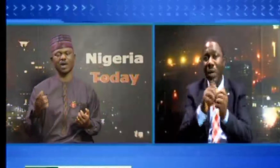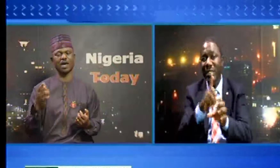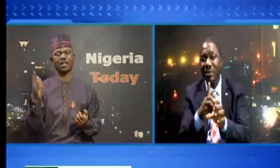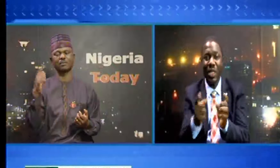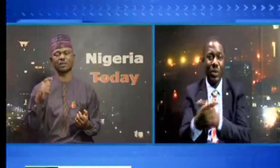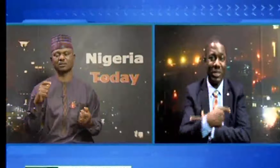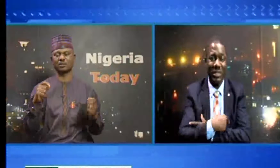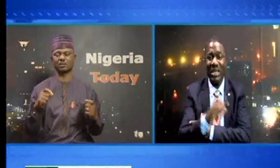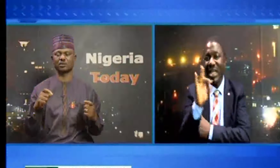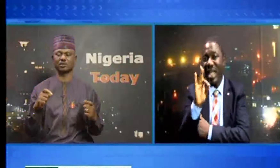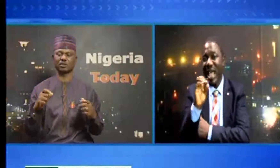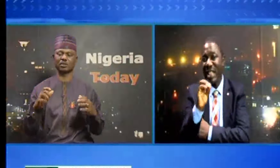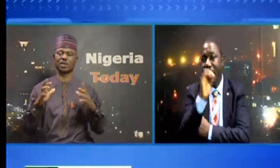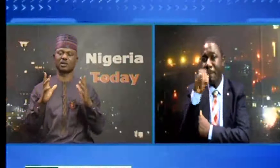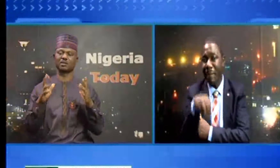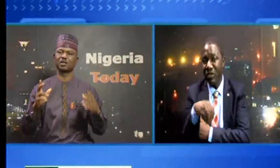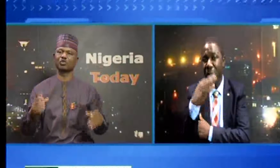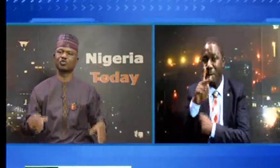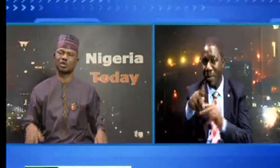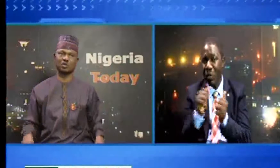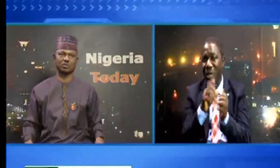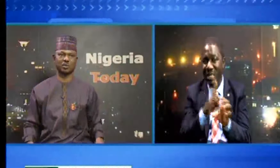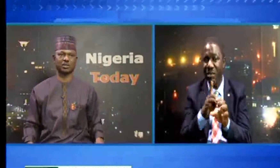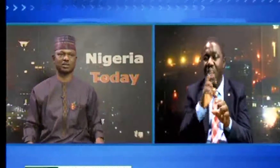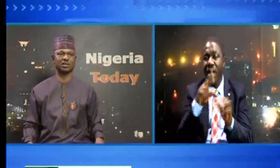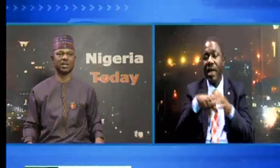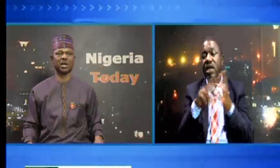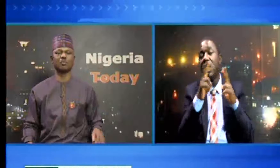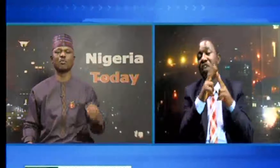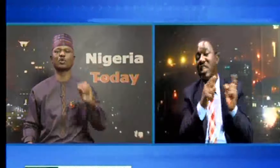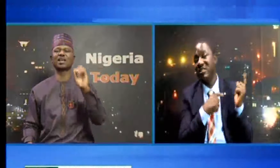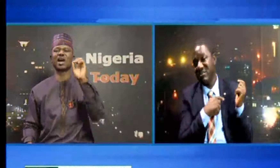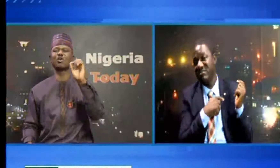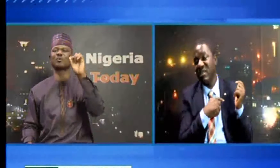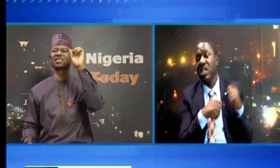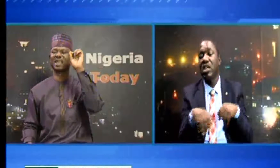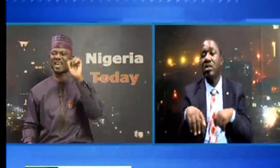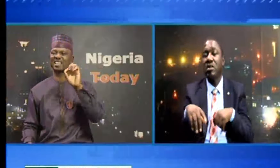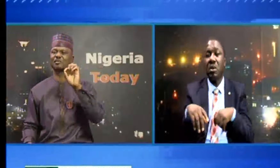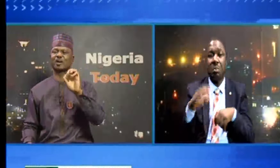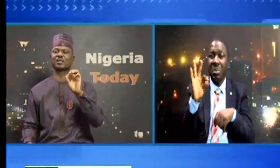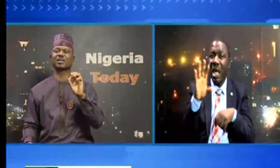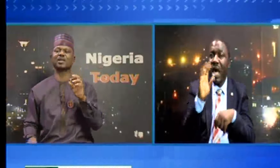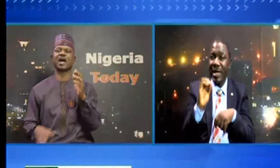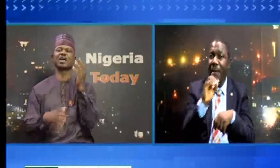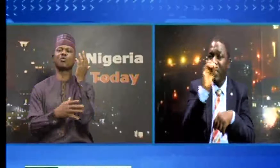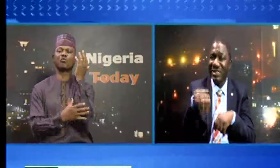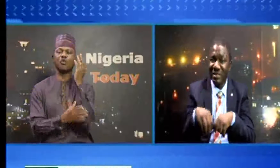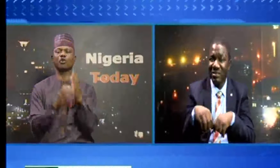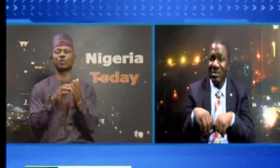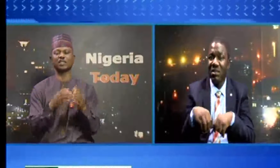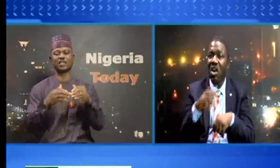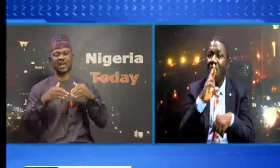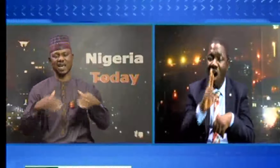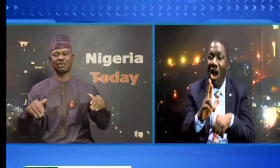Over 80% of the disability community are living in the rural communities, and more than than almost 90%, I